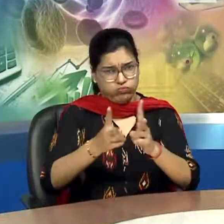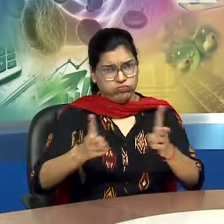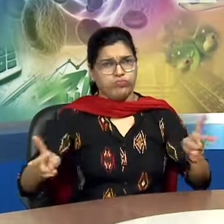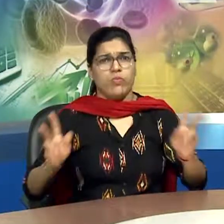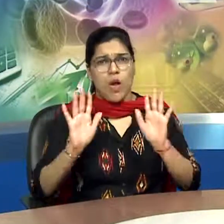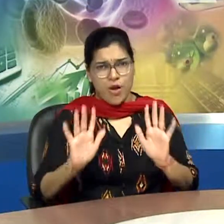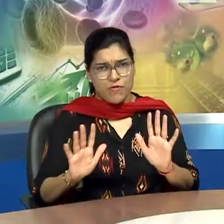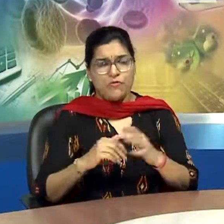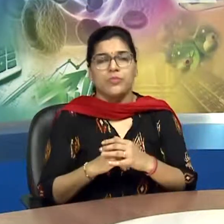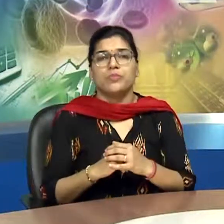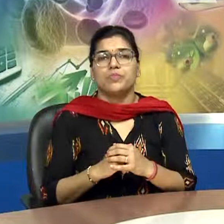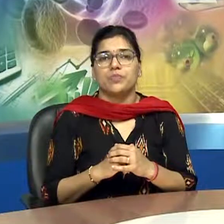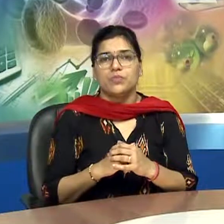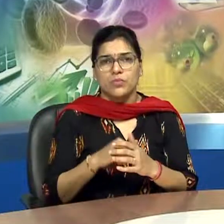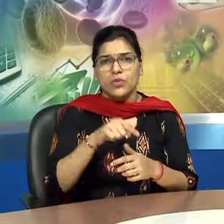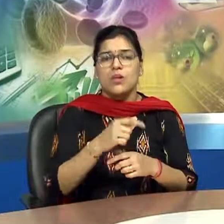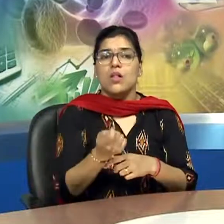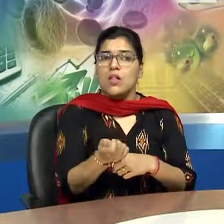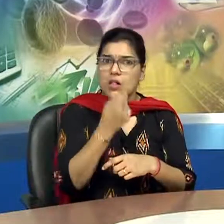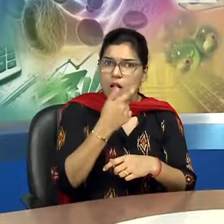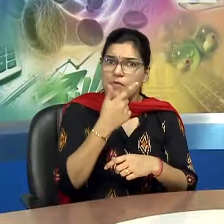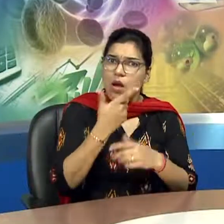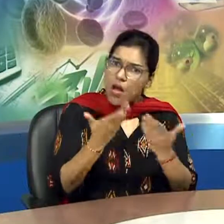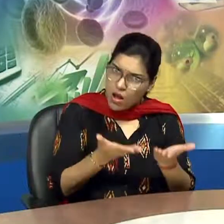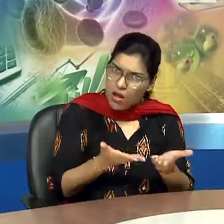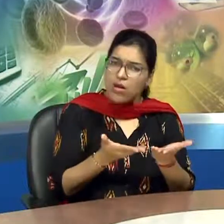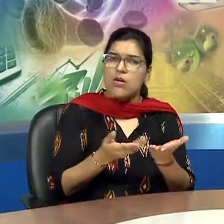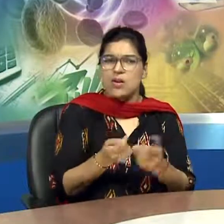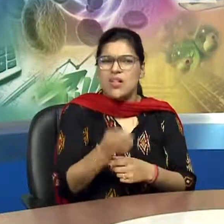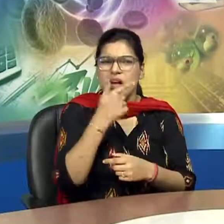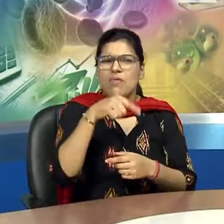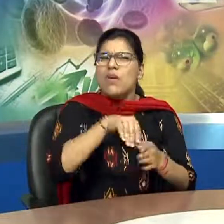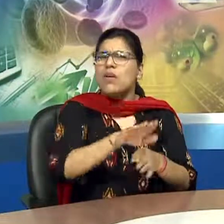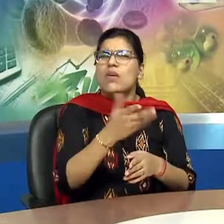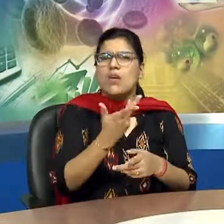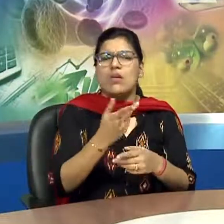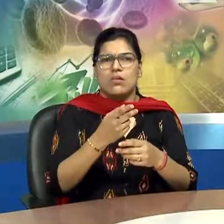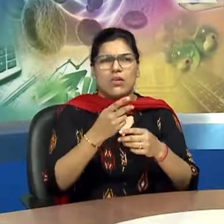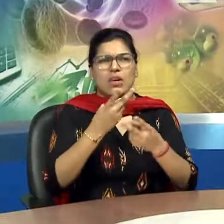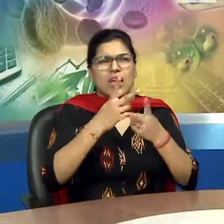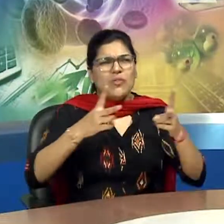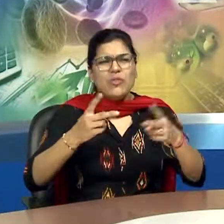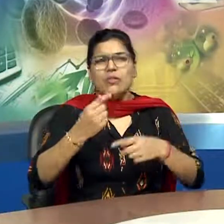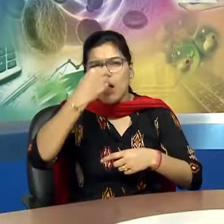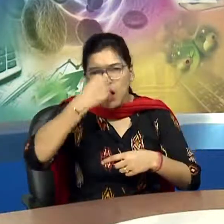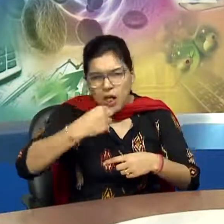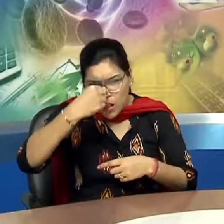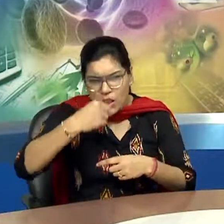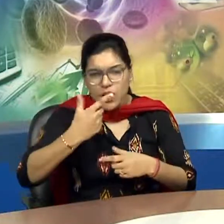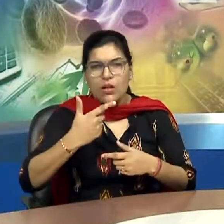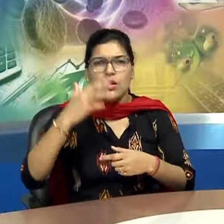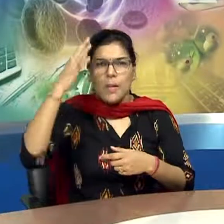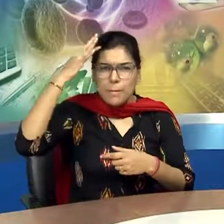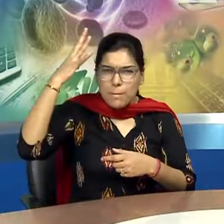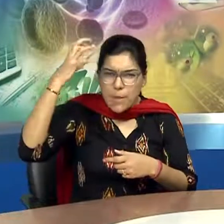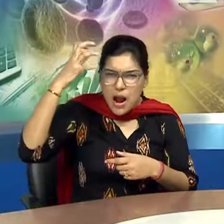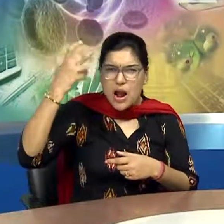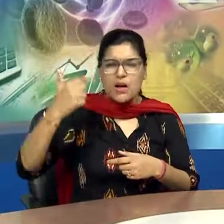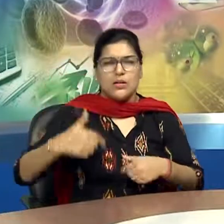is drugs. It may have many meanings. It can be considered as medicine, like whenever we